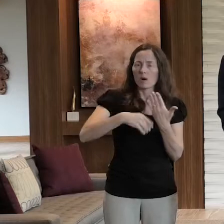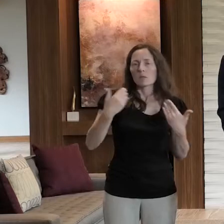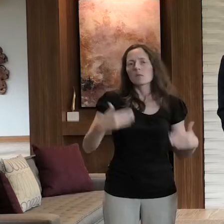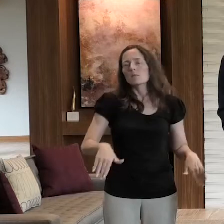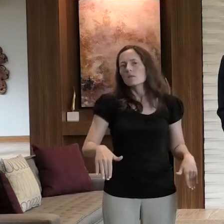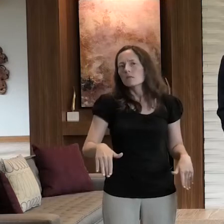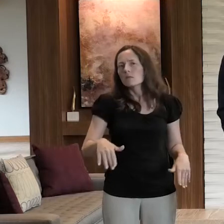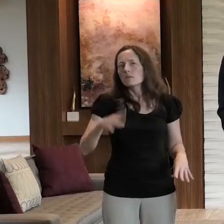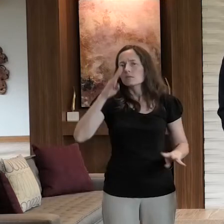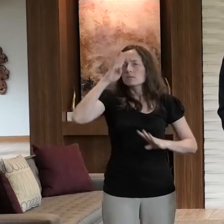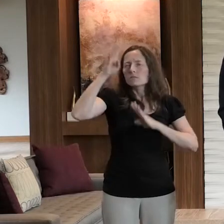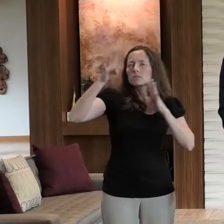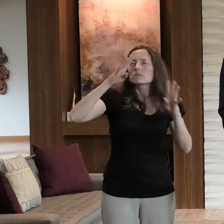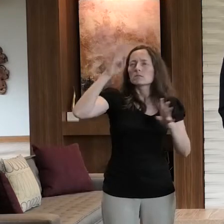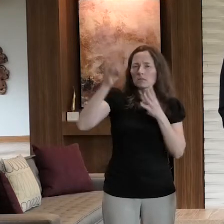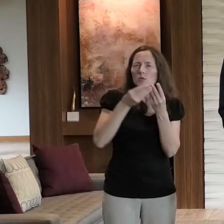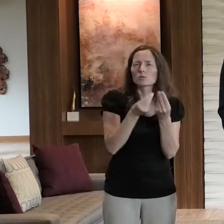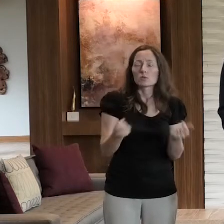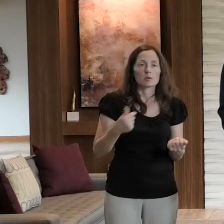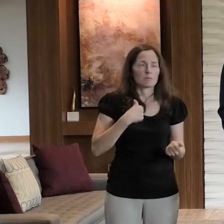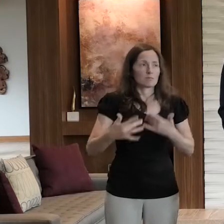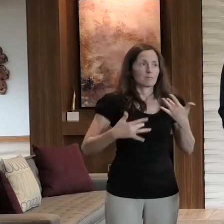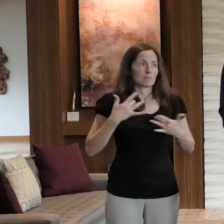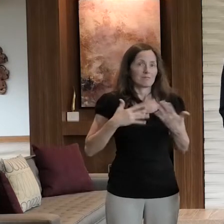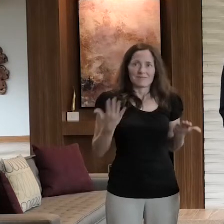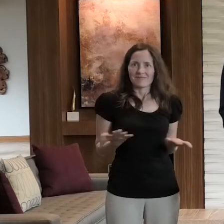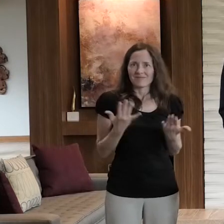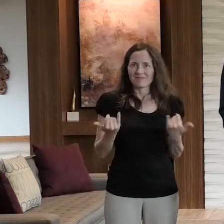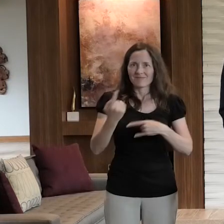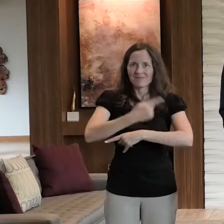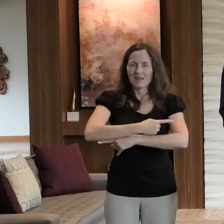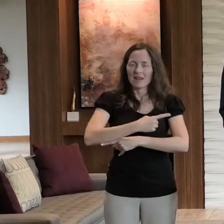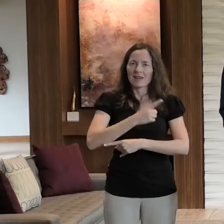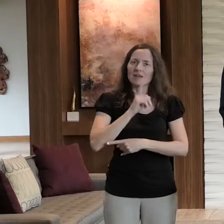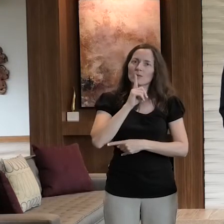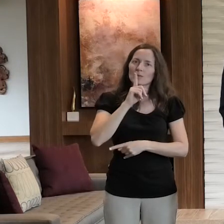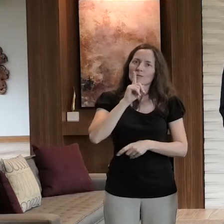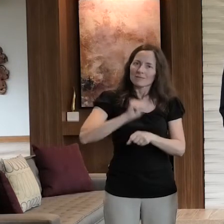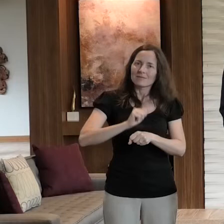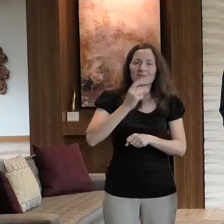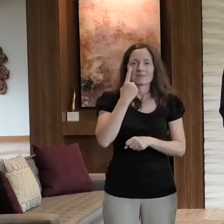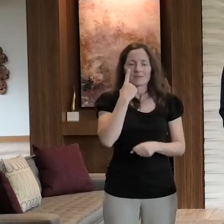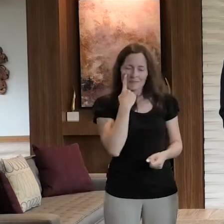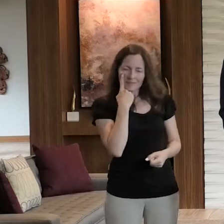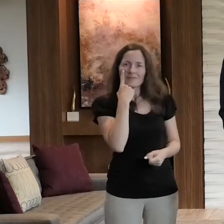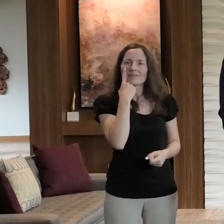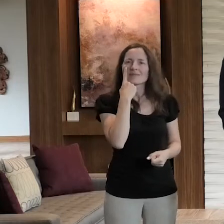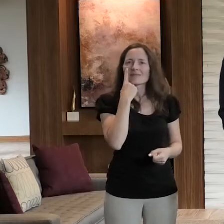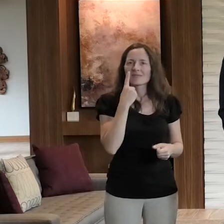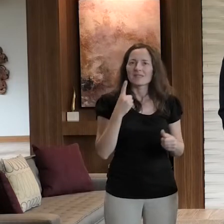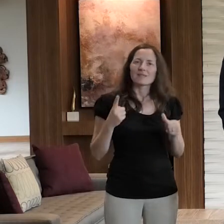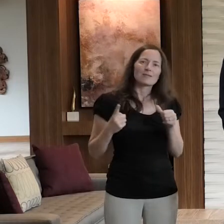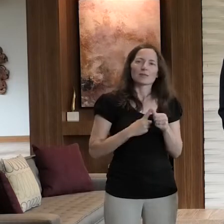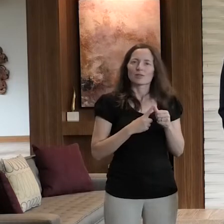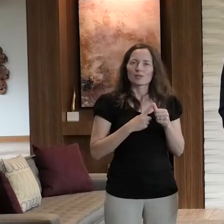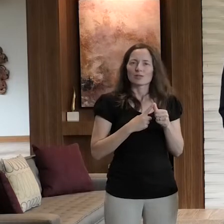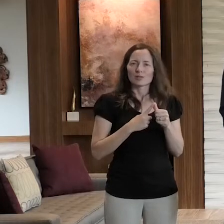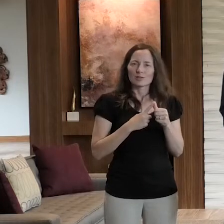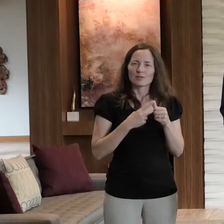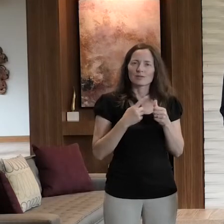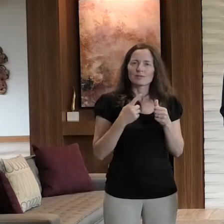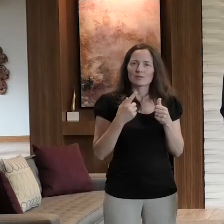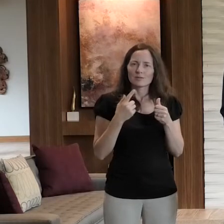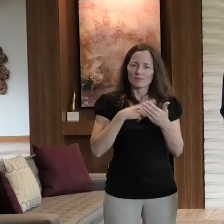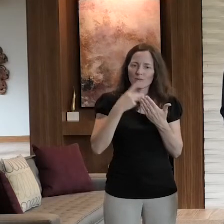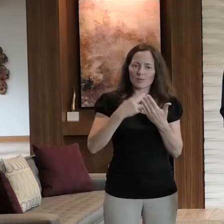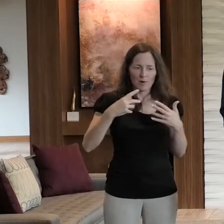exciting to be here today and actually seeing the first implementation of it with the Live Where You Work program. And that's